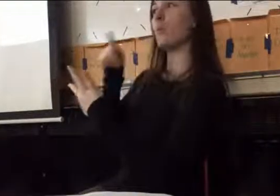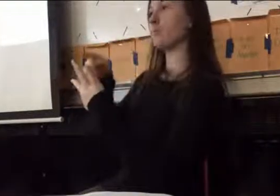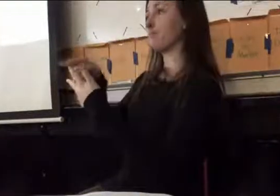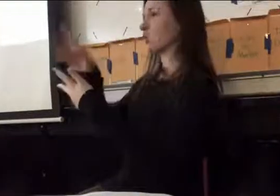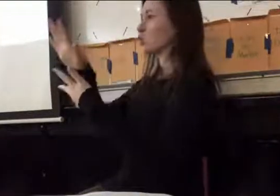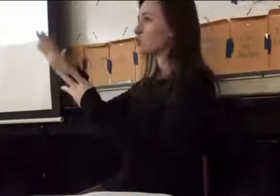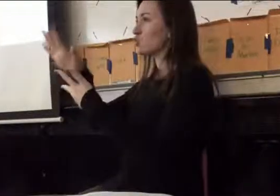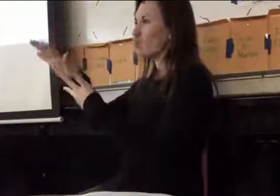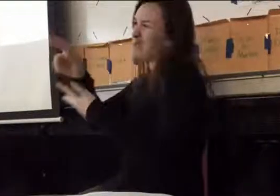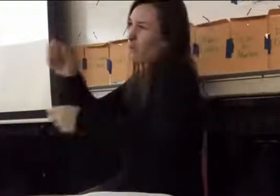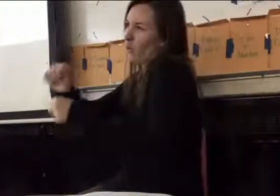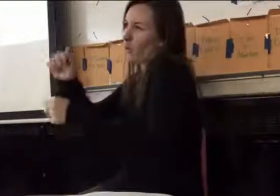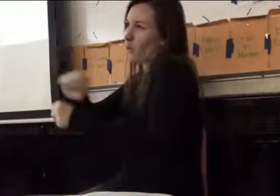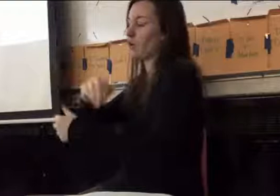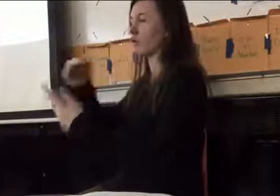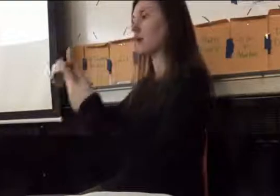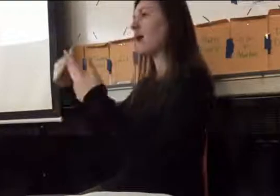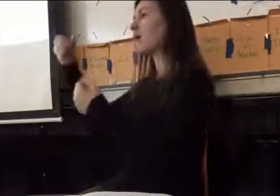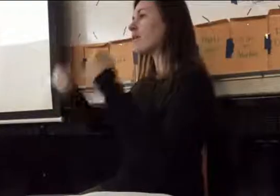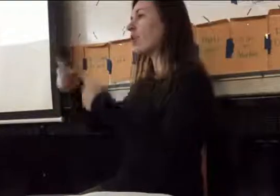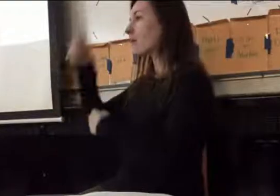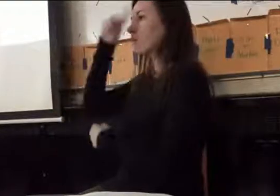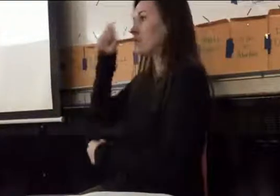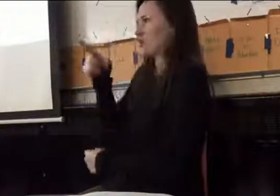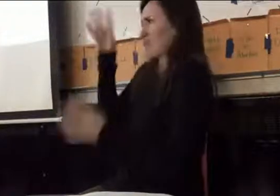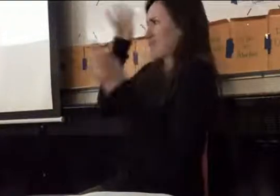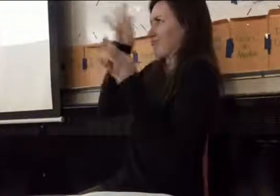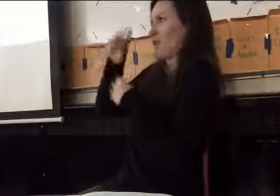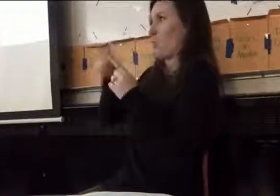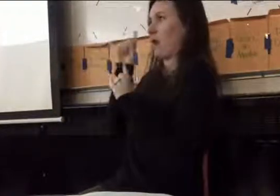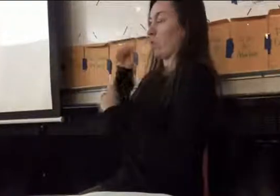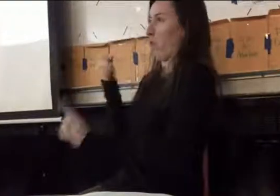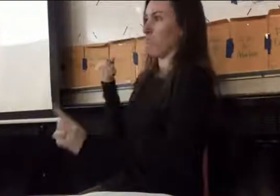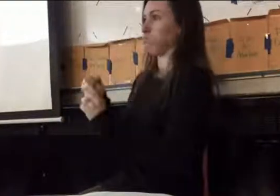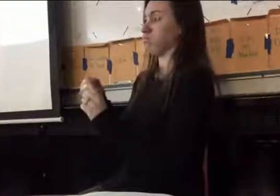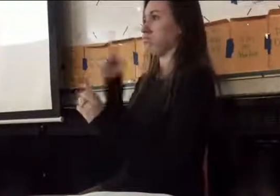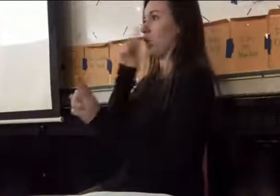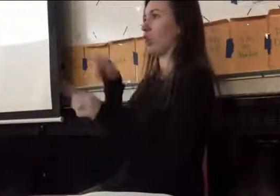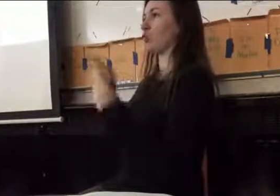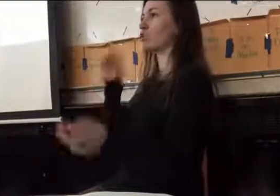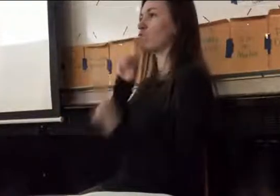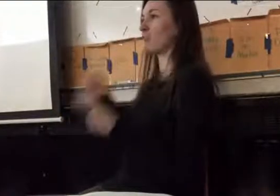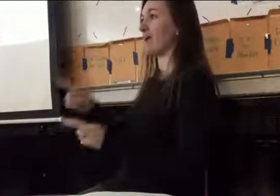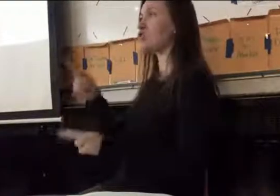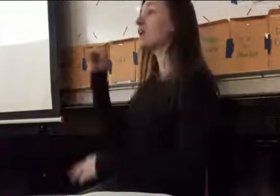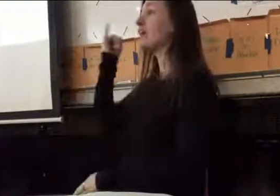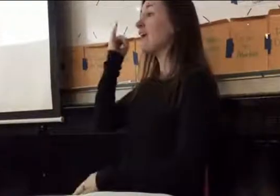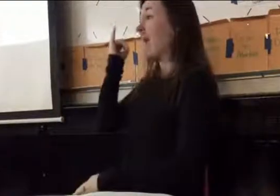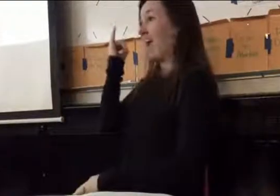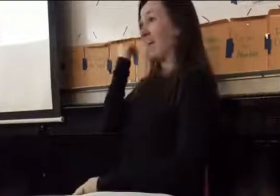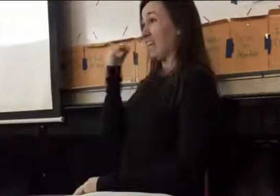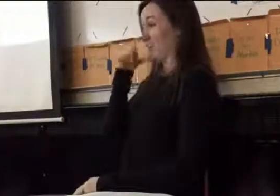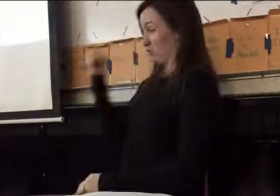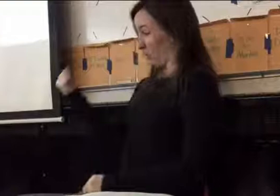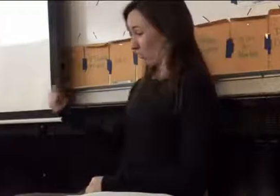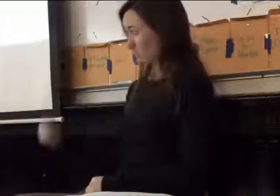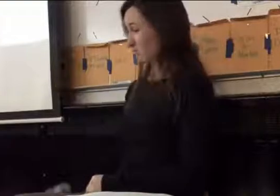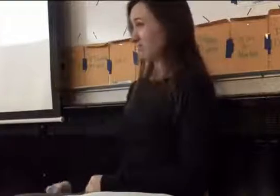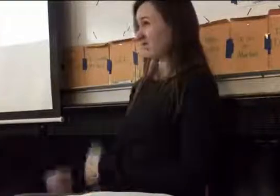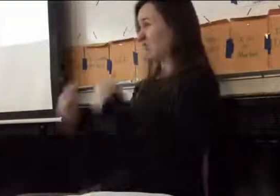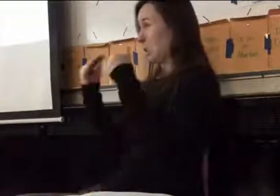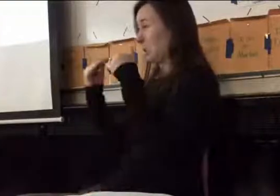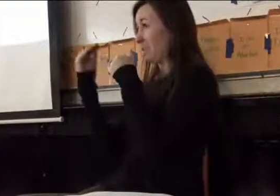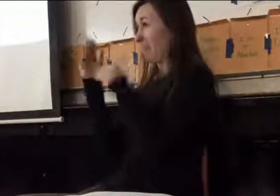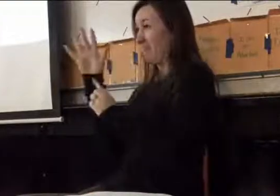work, and one in the car, because you never know when an allergic reaction can happen. If you don't do EpiPens within about 5 minutes of the actual allergy coming